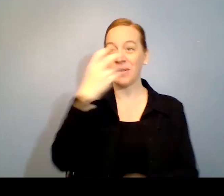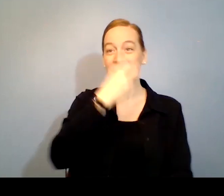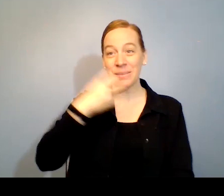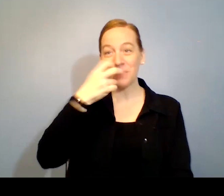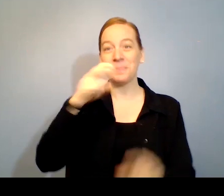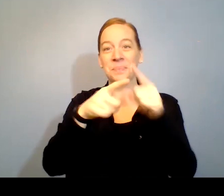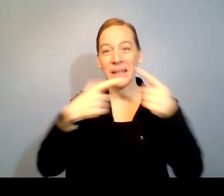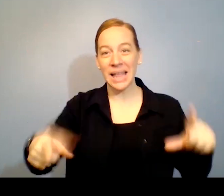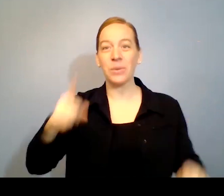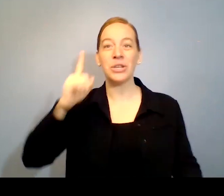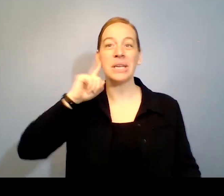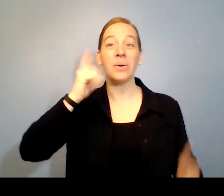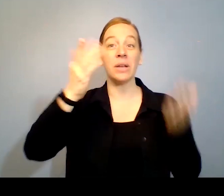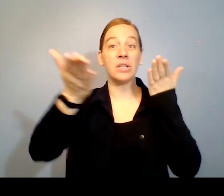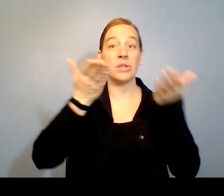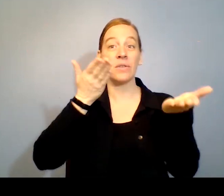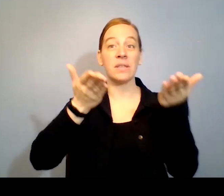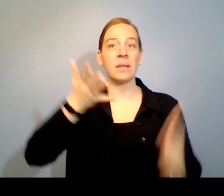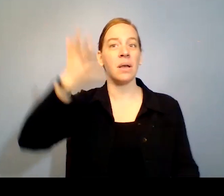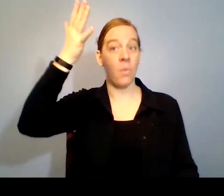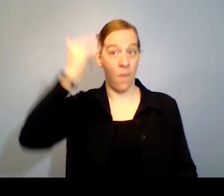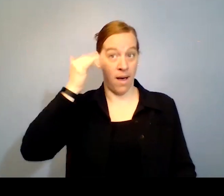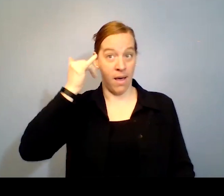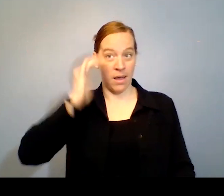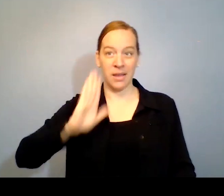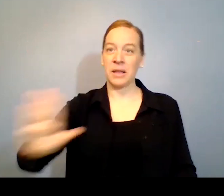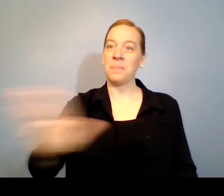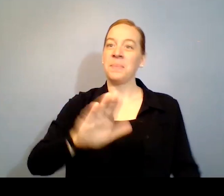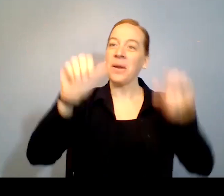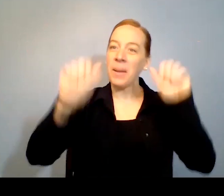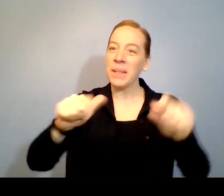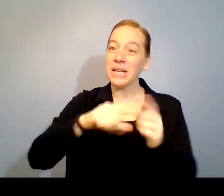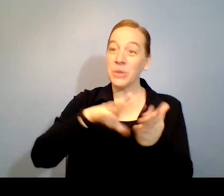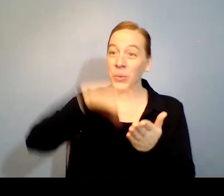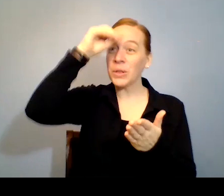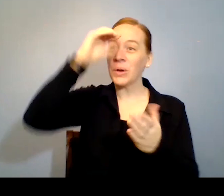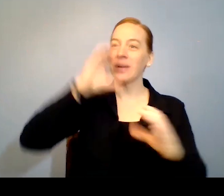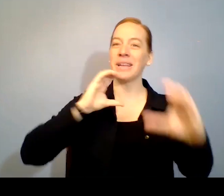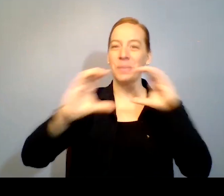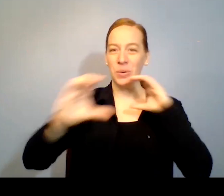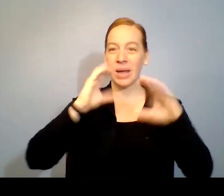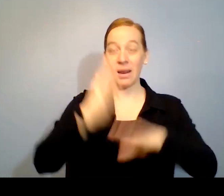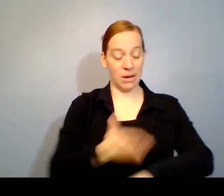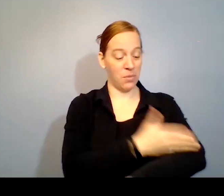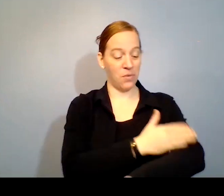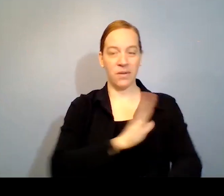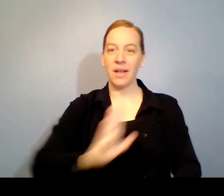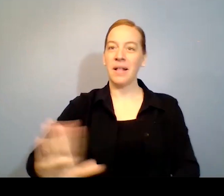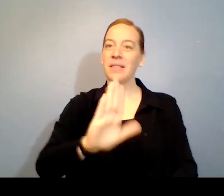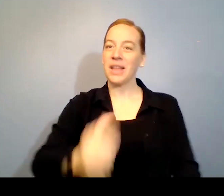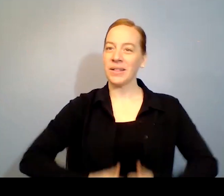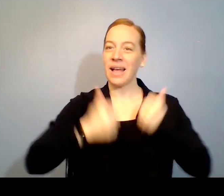students are currently receiving speech, language, and hearing services designed to improve their ability to